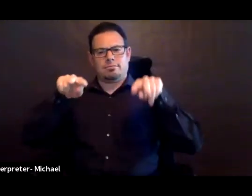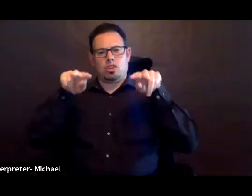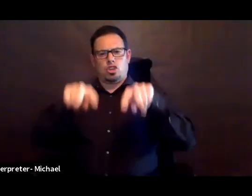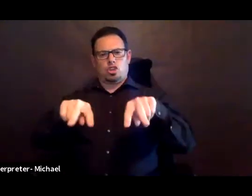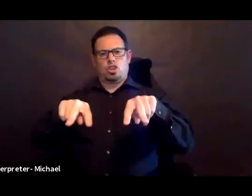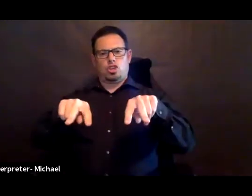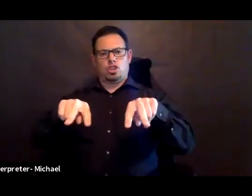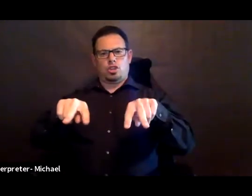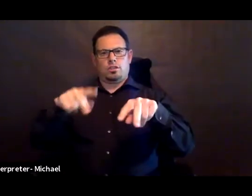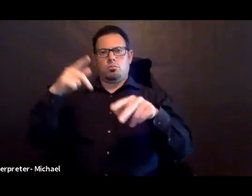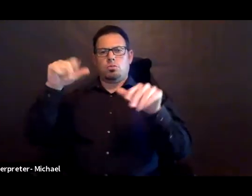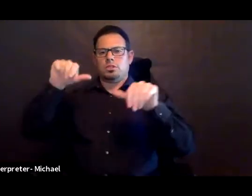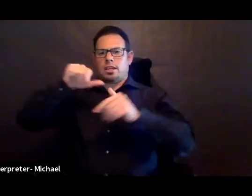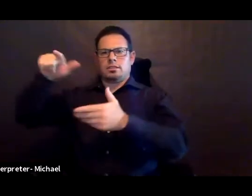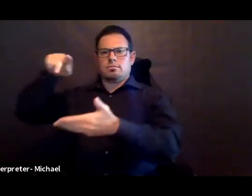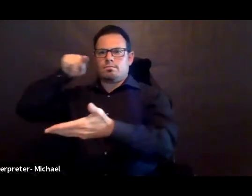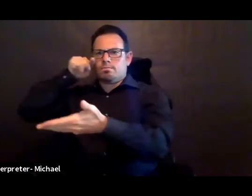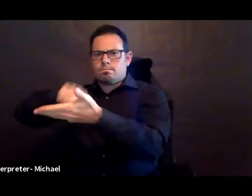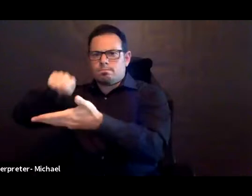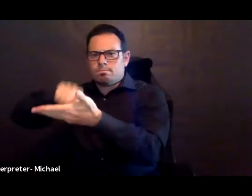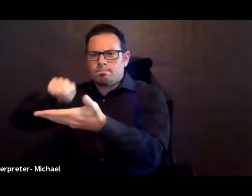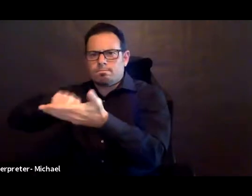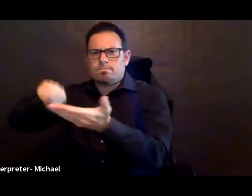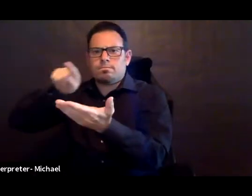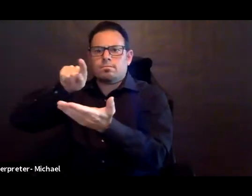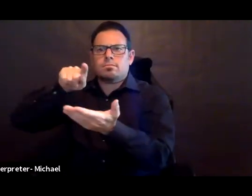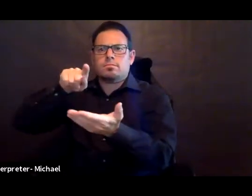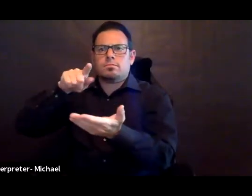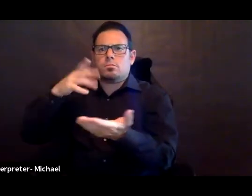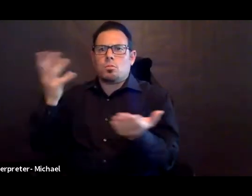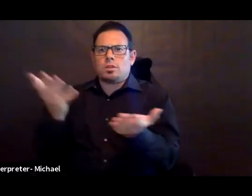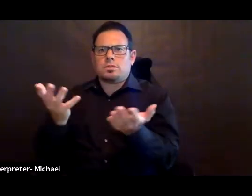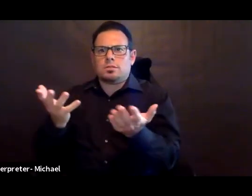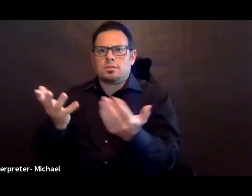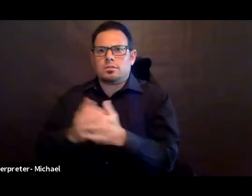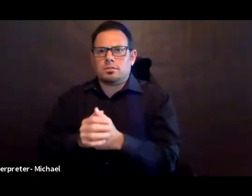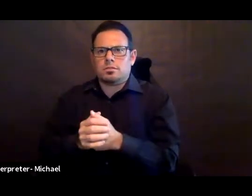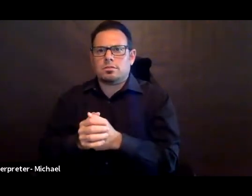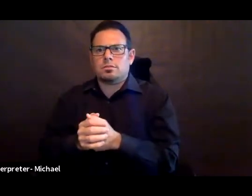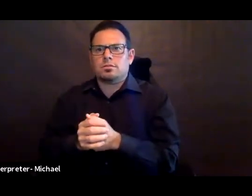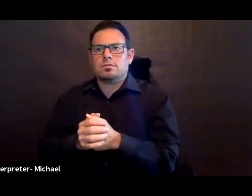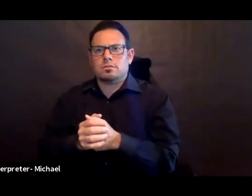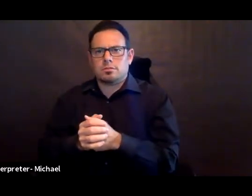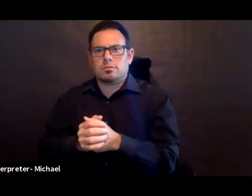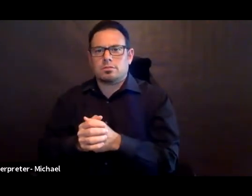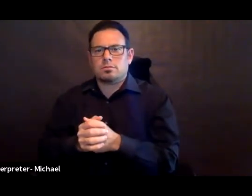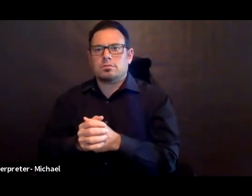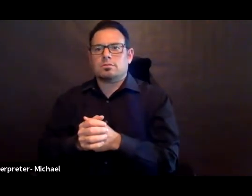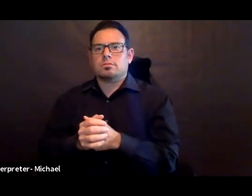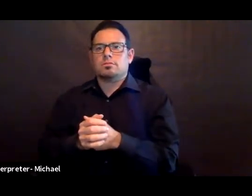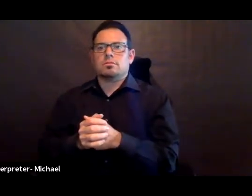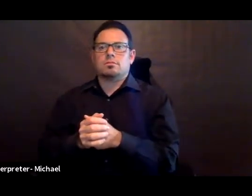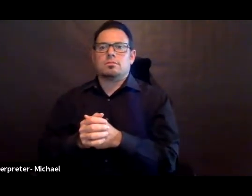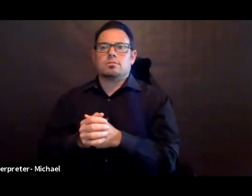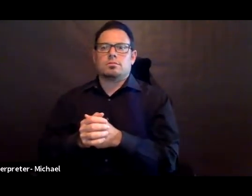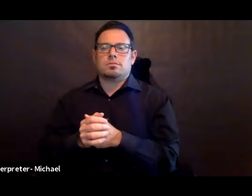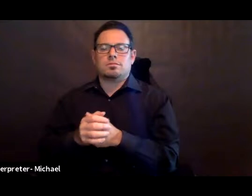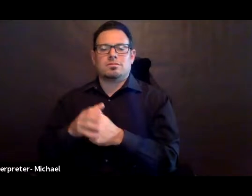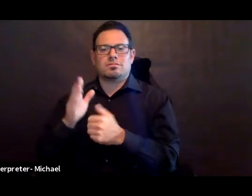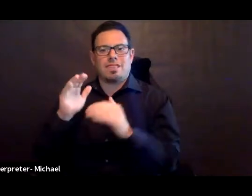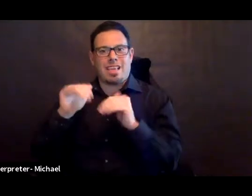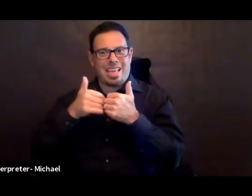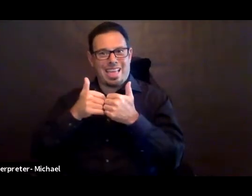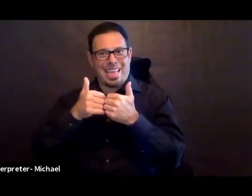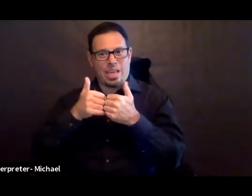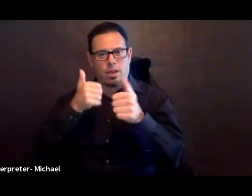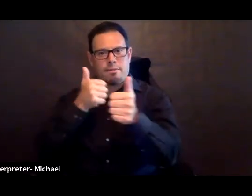kind of broad, sweeping, restrictive measures is to increase our rate of vaccination. You might have heard Dr.